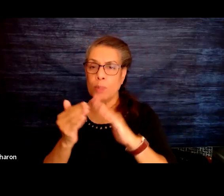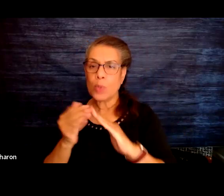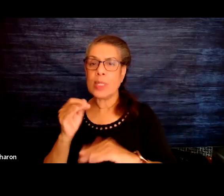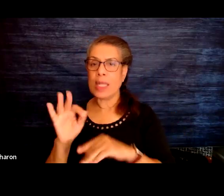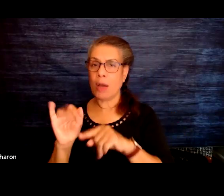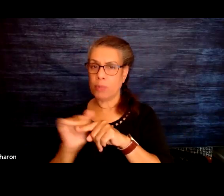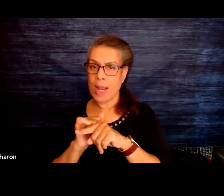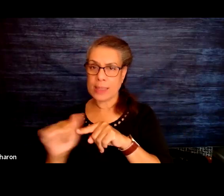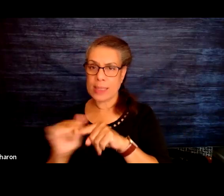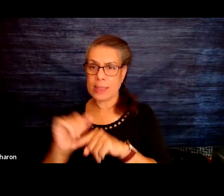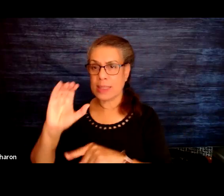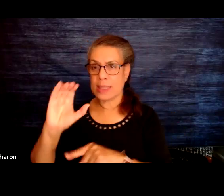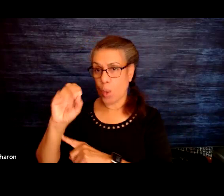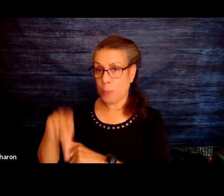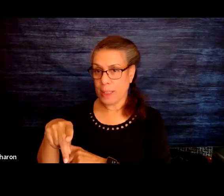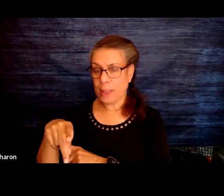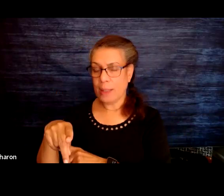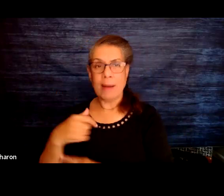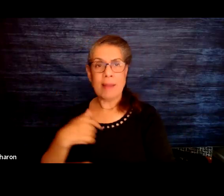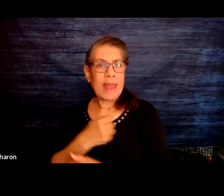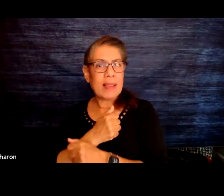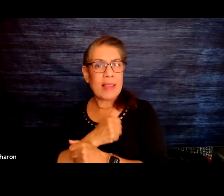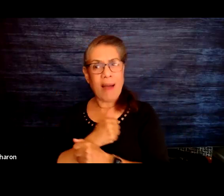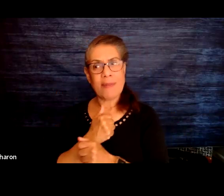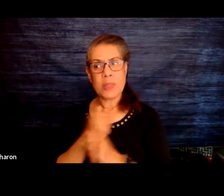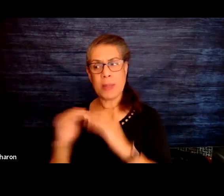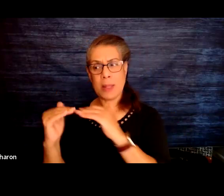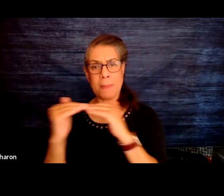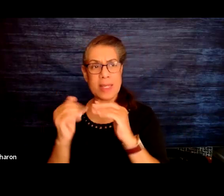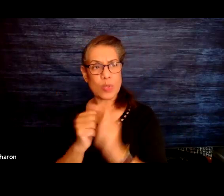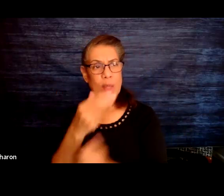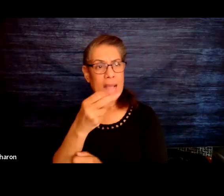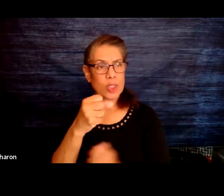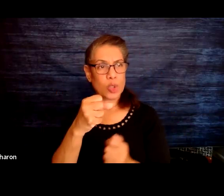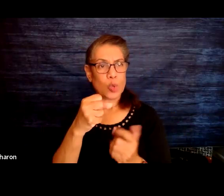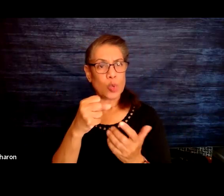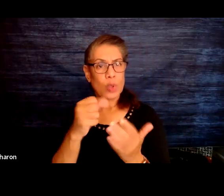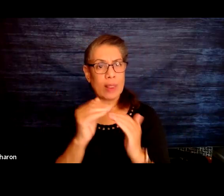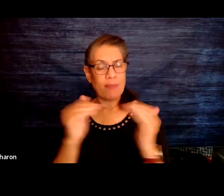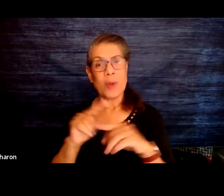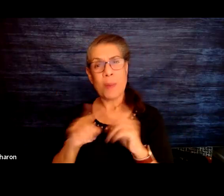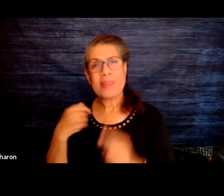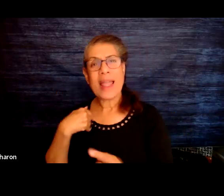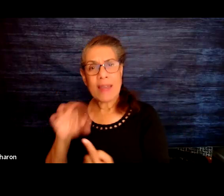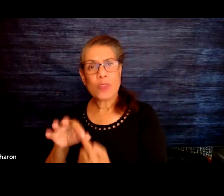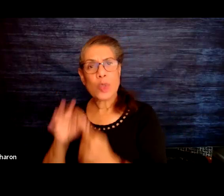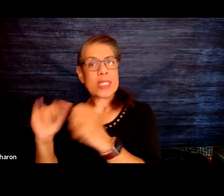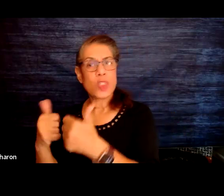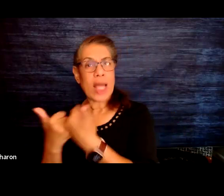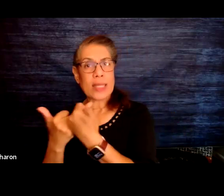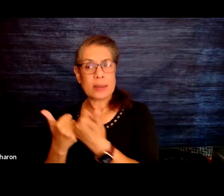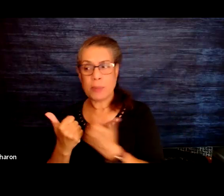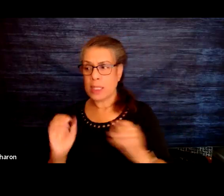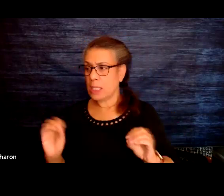leaders, which they love being part of their peers at the high school level, but they also have unique needs and challenges, and they haven't really had a